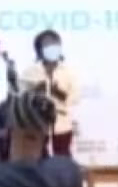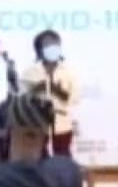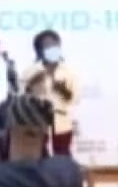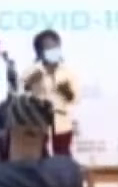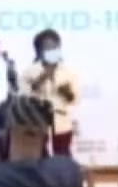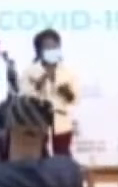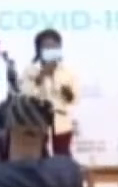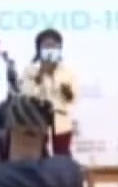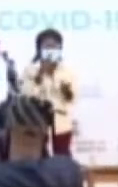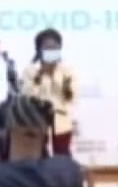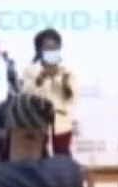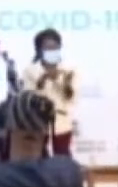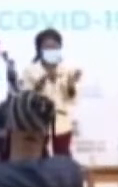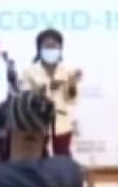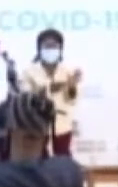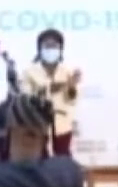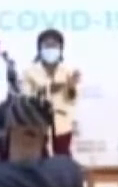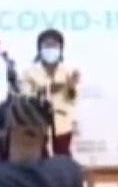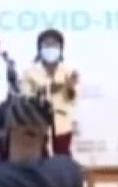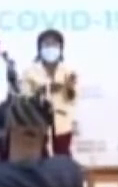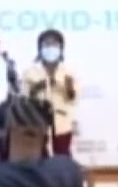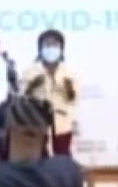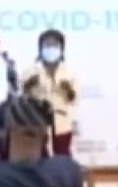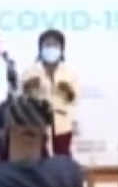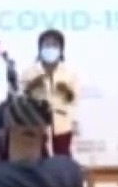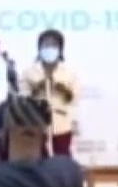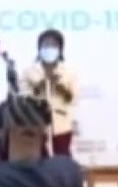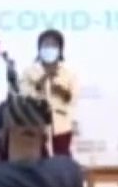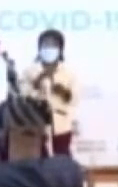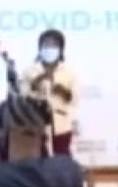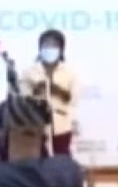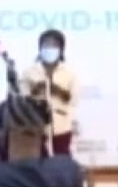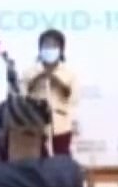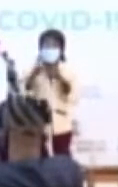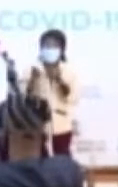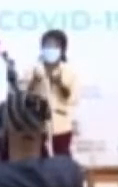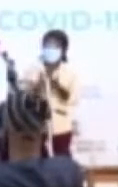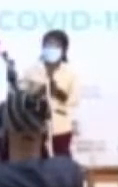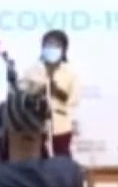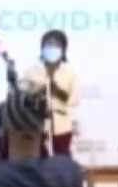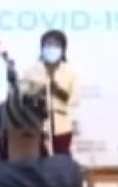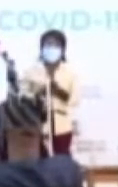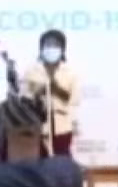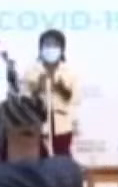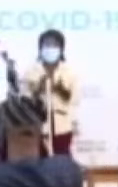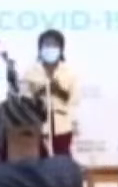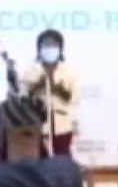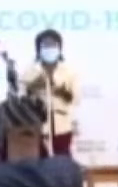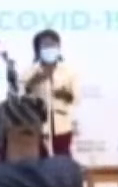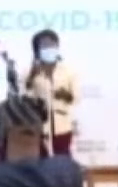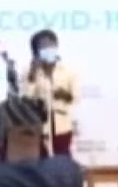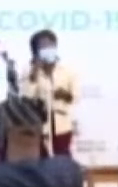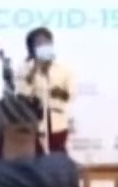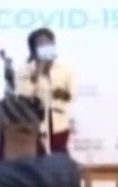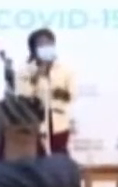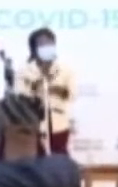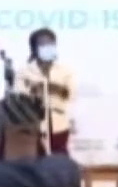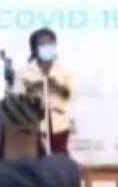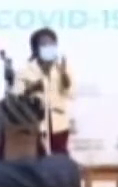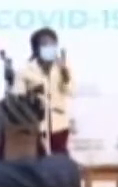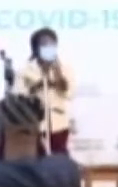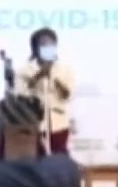the board. We have been liaising very closely with NIMC. In fact, my phone is probably on fast dial